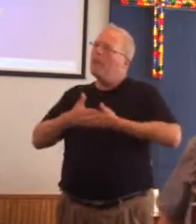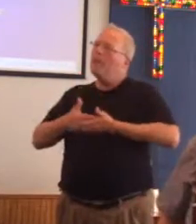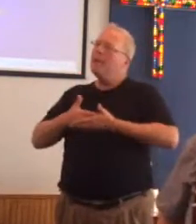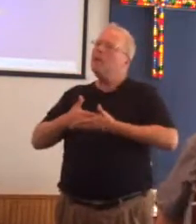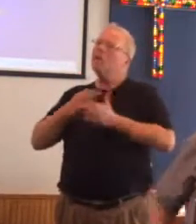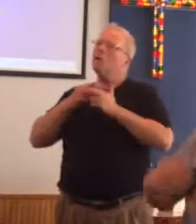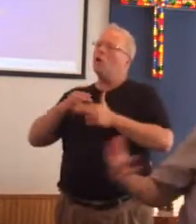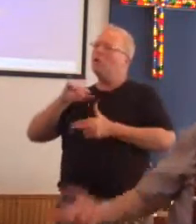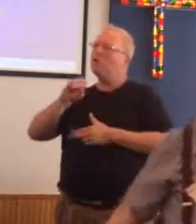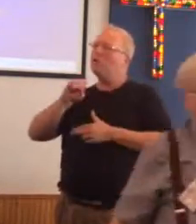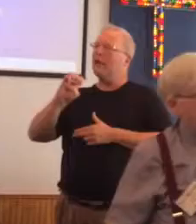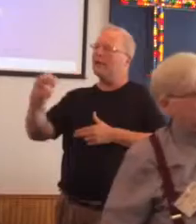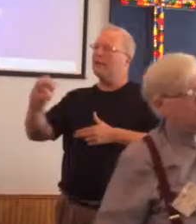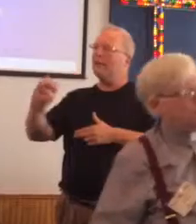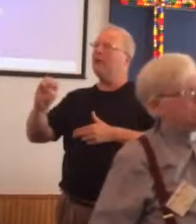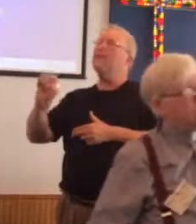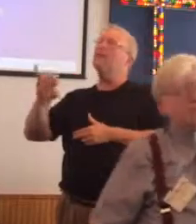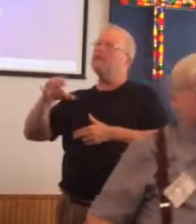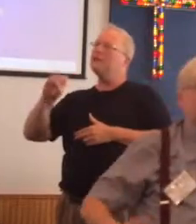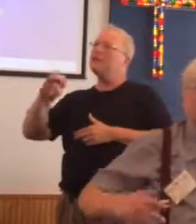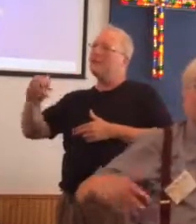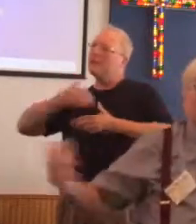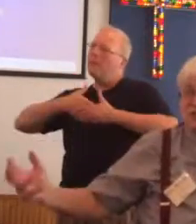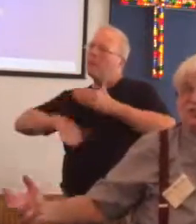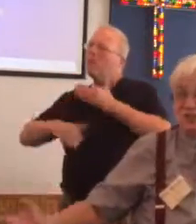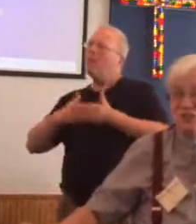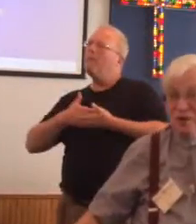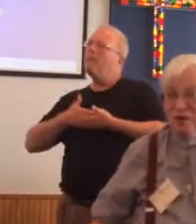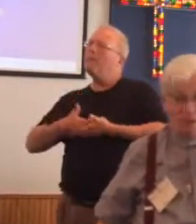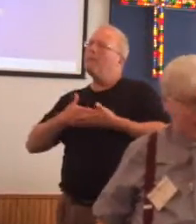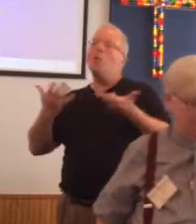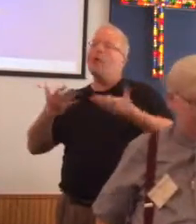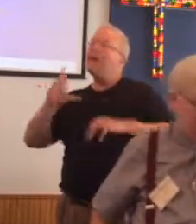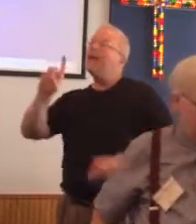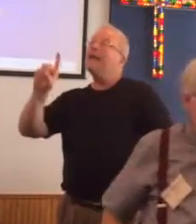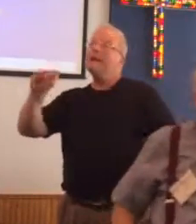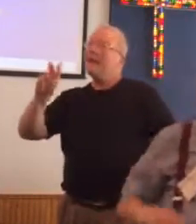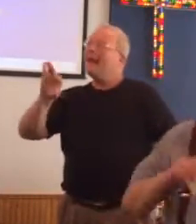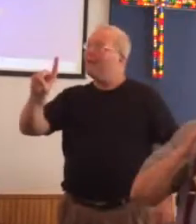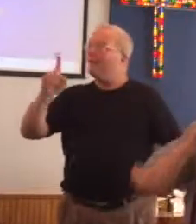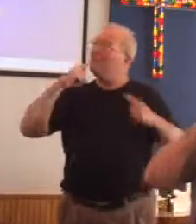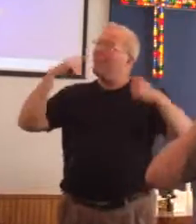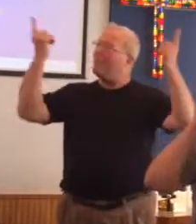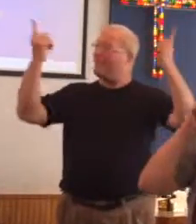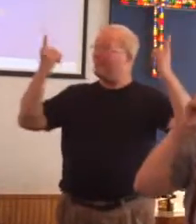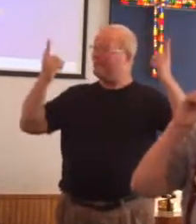story. And it's kind of a fun one to tell, so it's a good summer story for me.